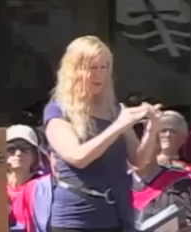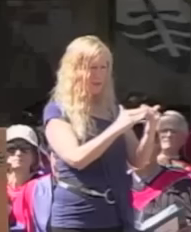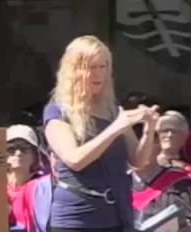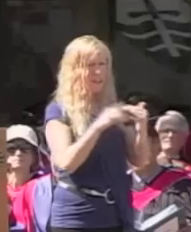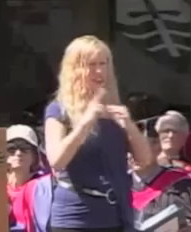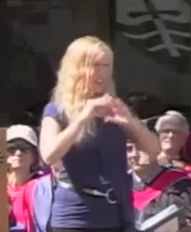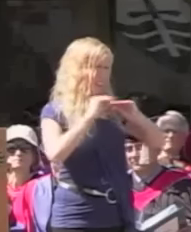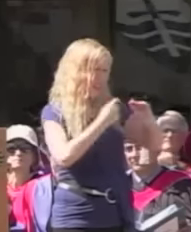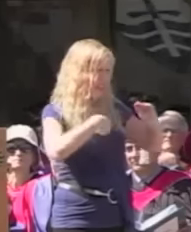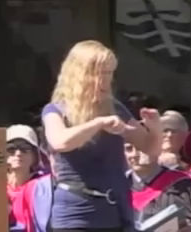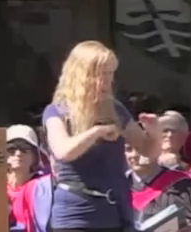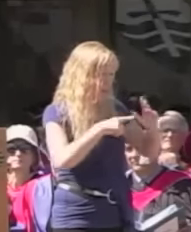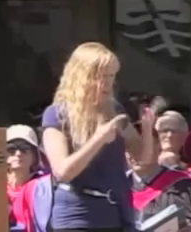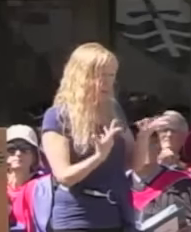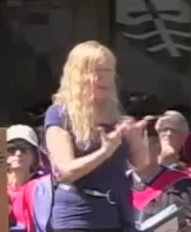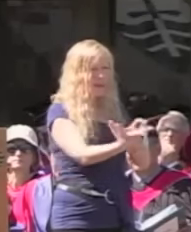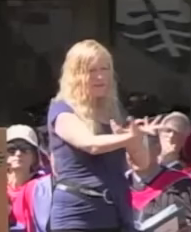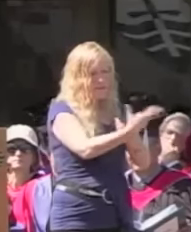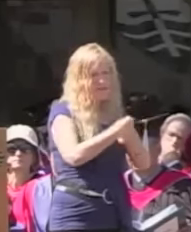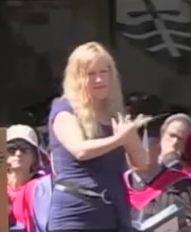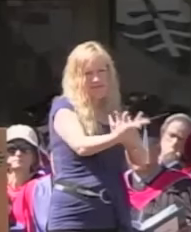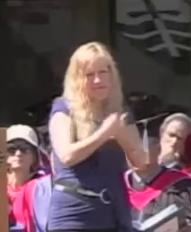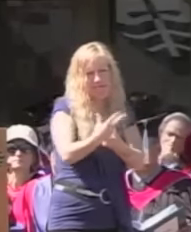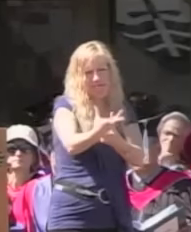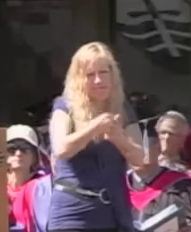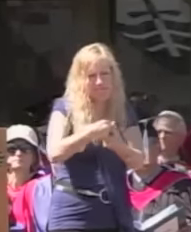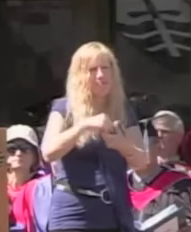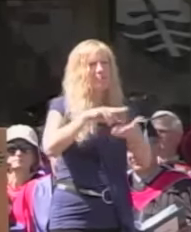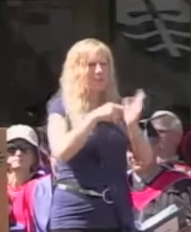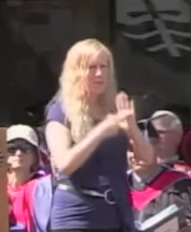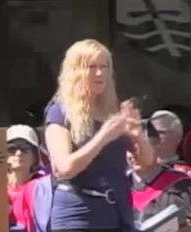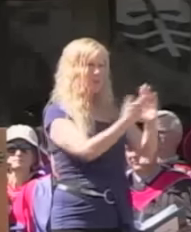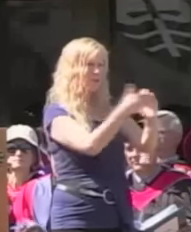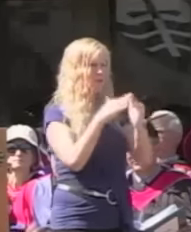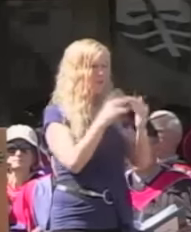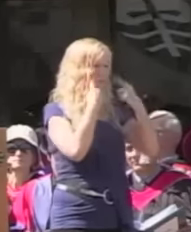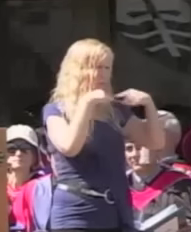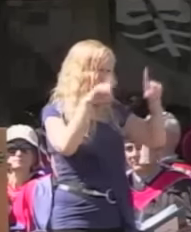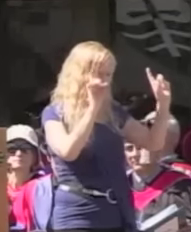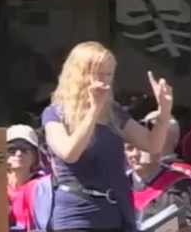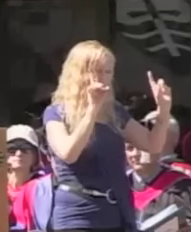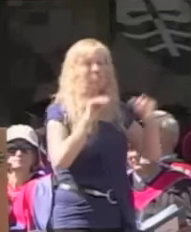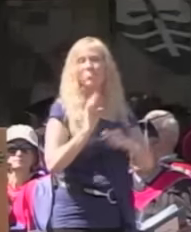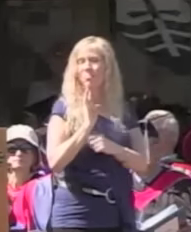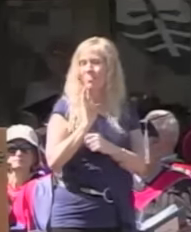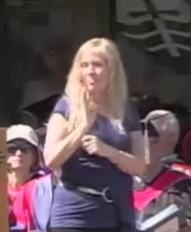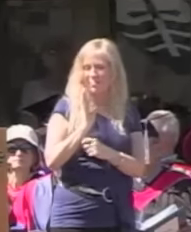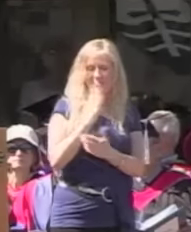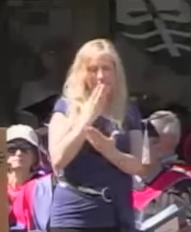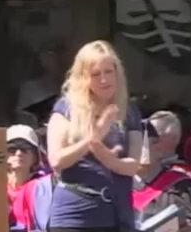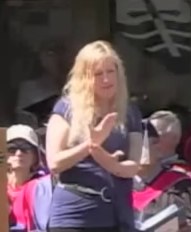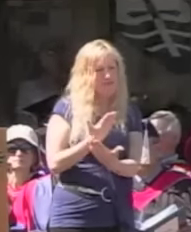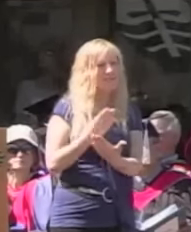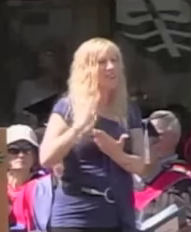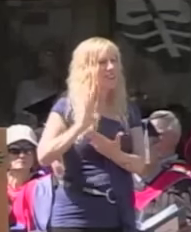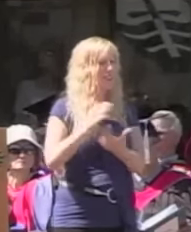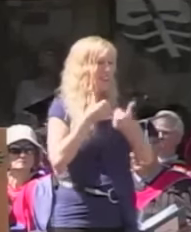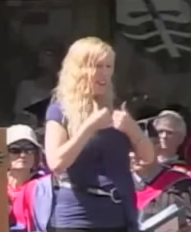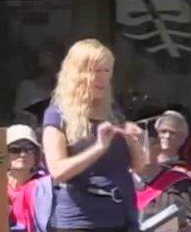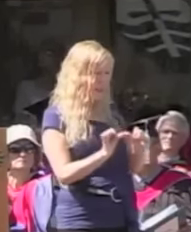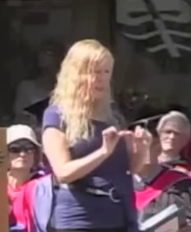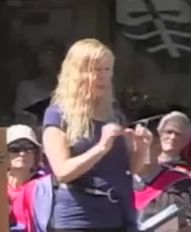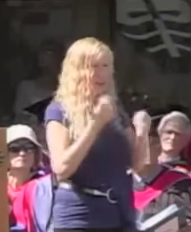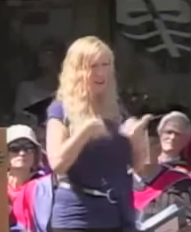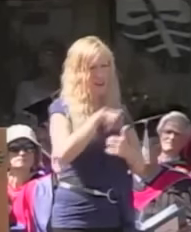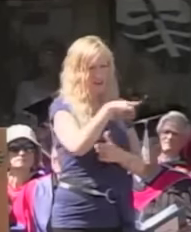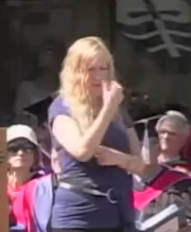the glue that brings us together as a community. Thanks to his efforts, we are that much more understanding